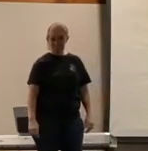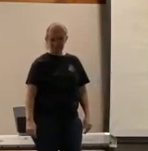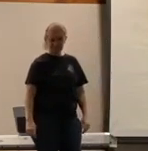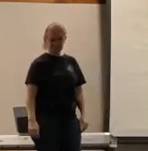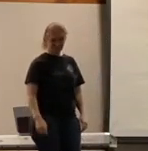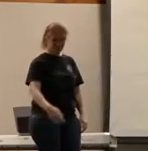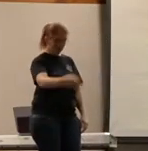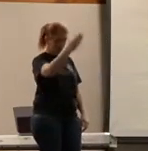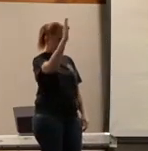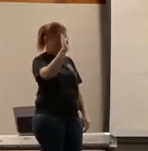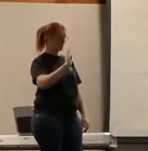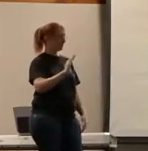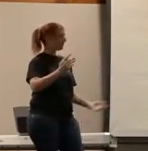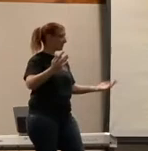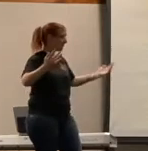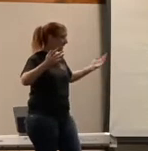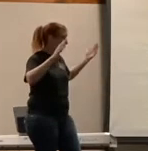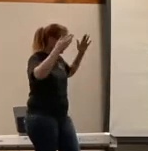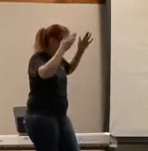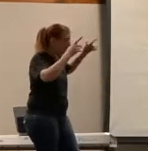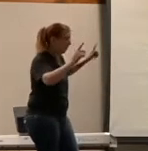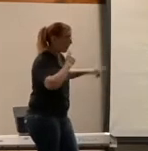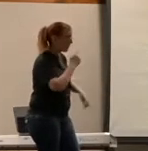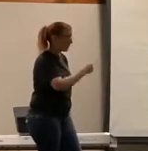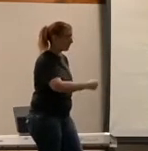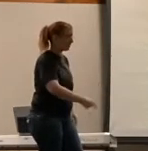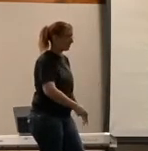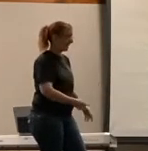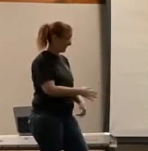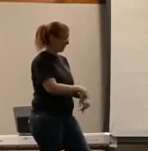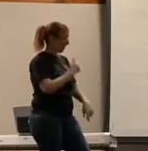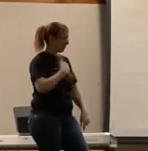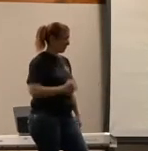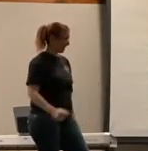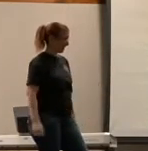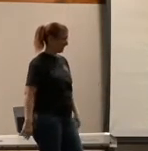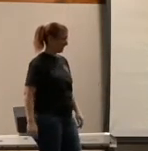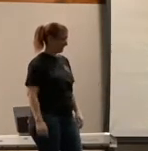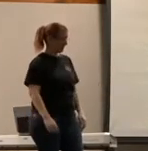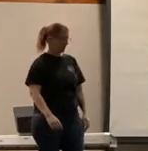And God says, where are you? Damn, he's calling for me.